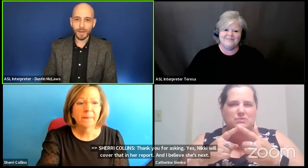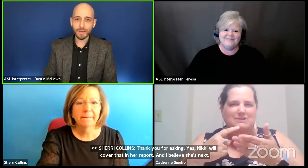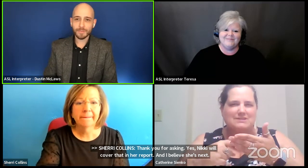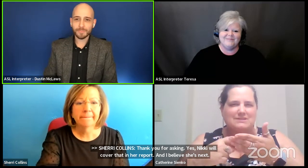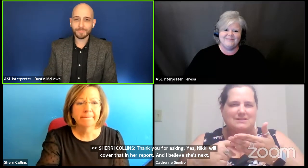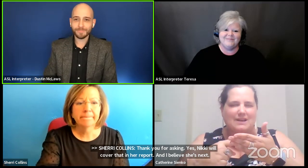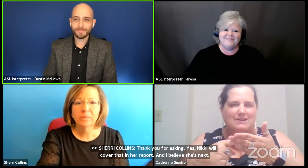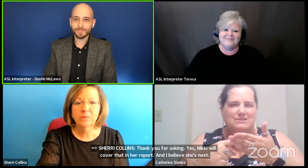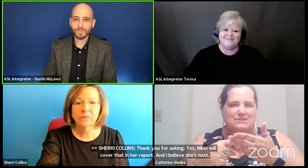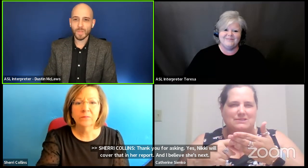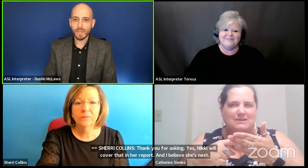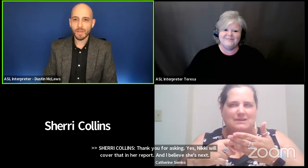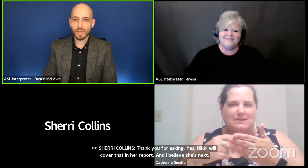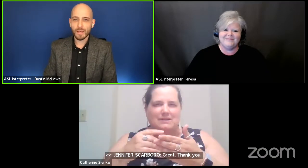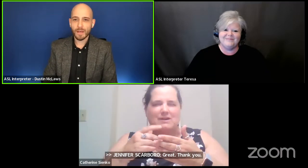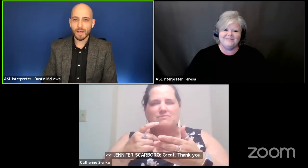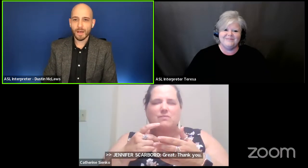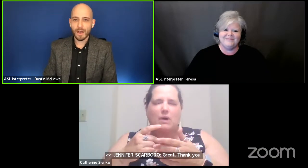Okay.